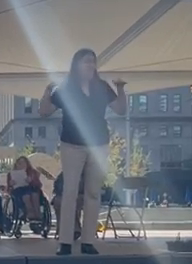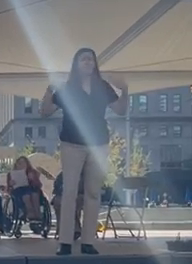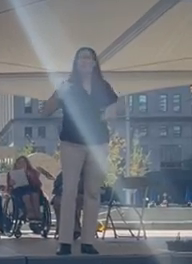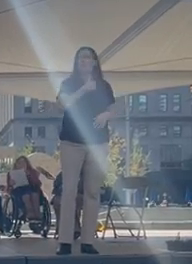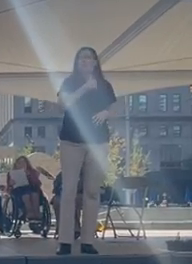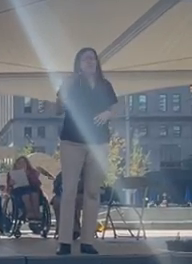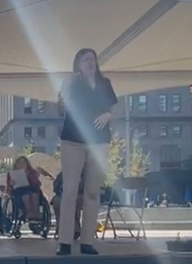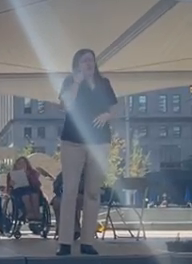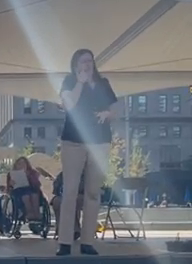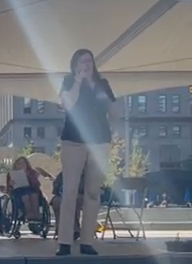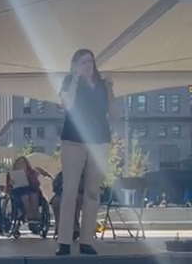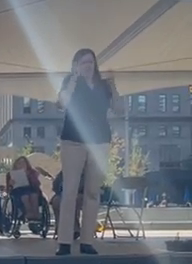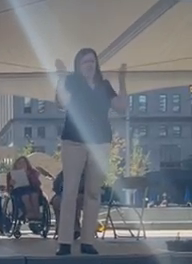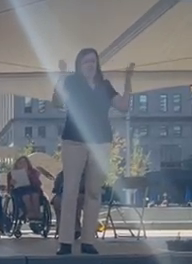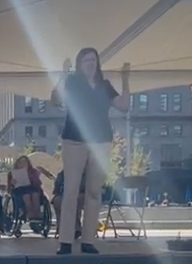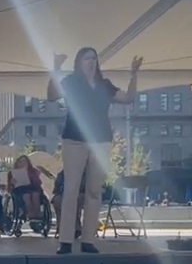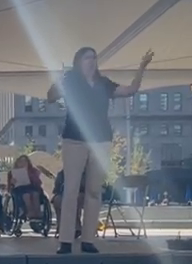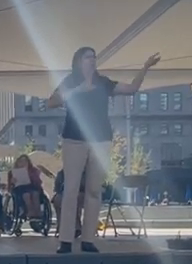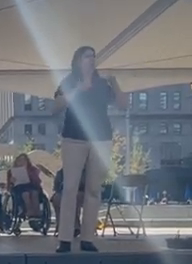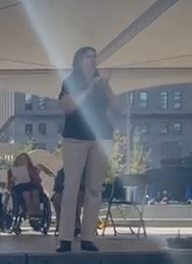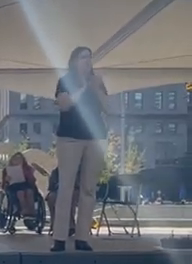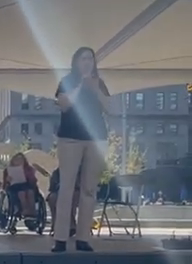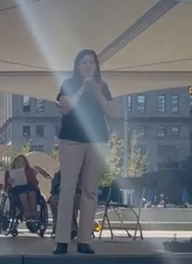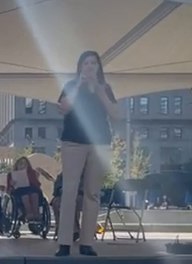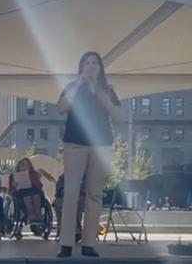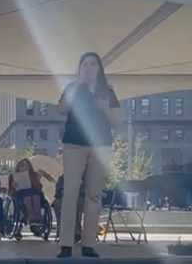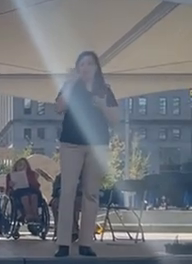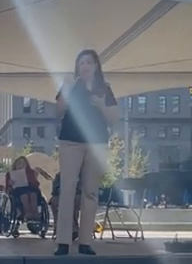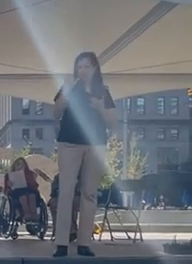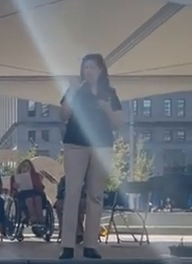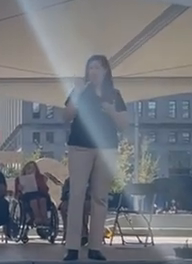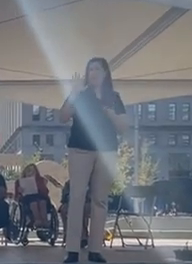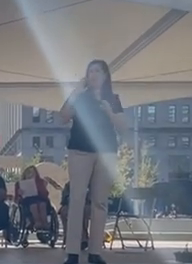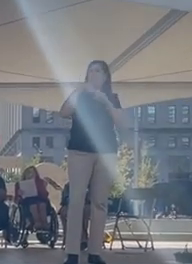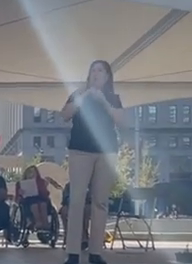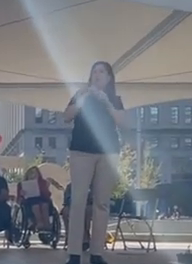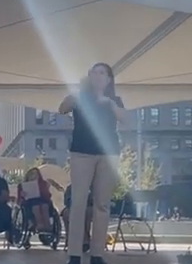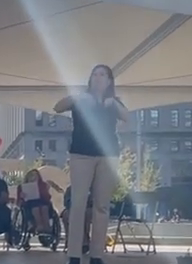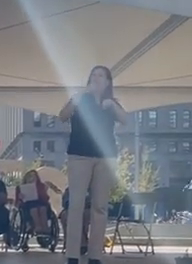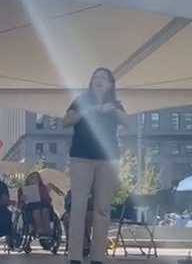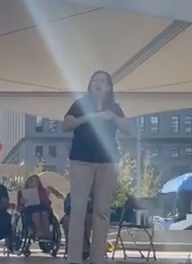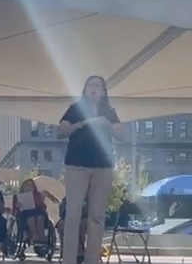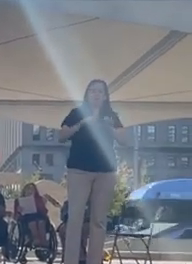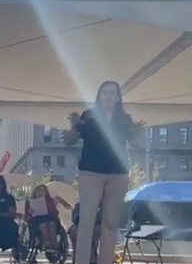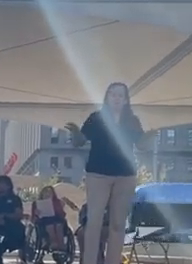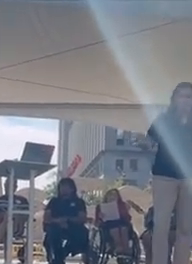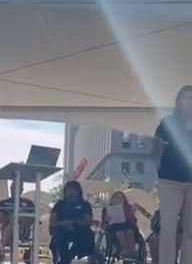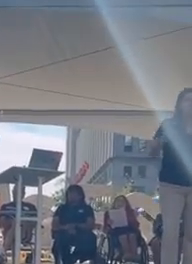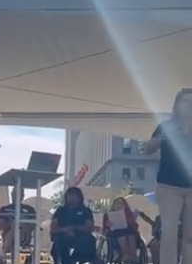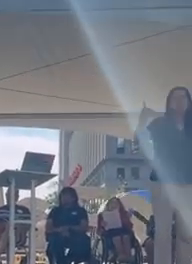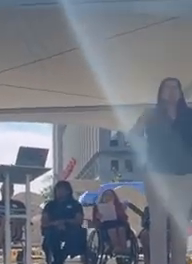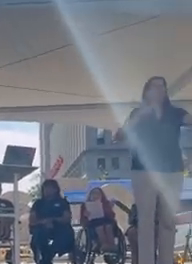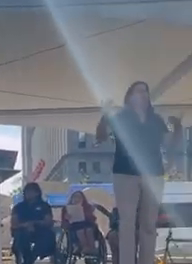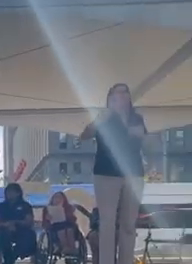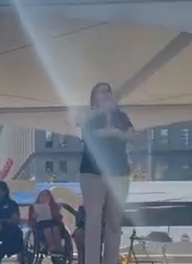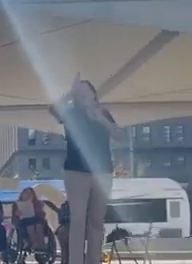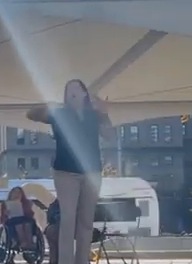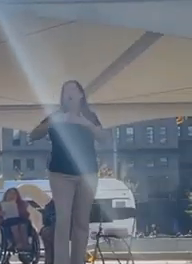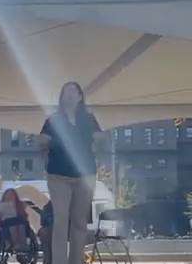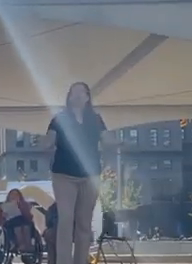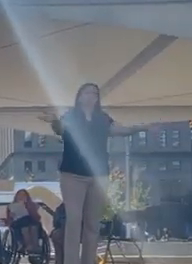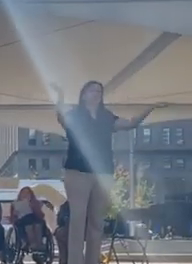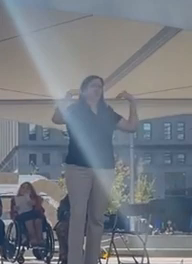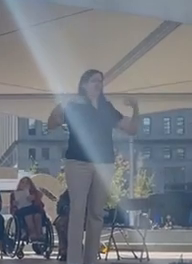just celebrated Welcoming Week in Cuyahoga as a part of a national movement to welcome all to our